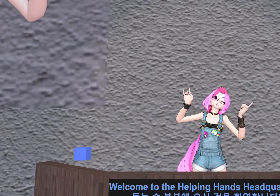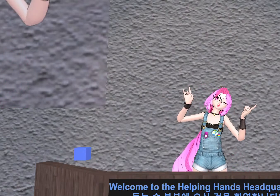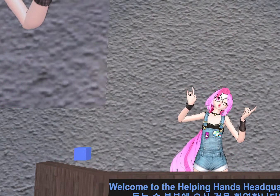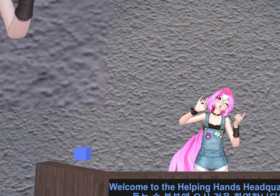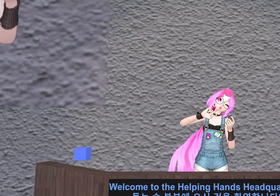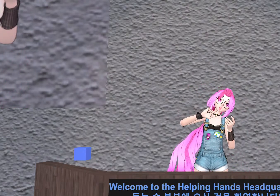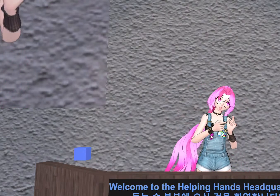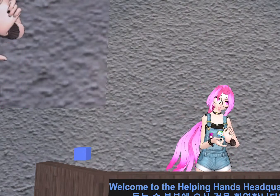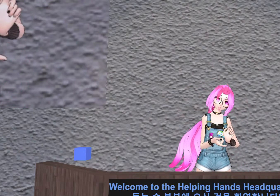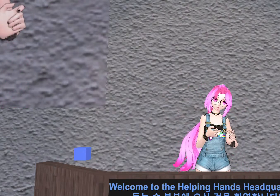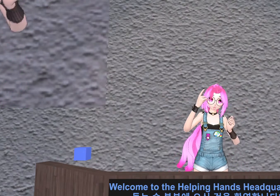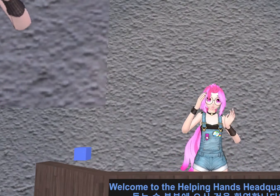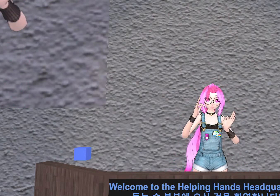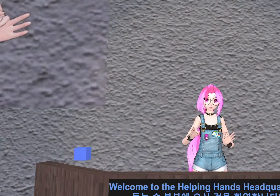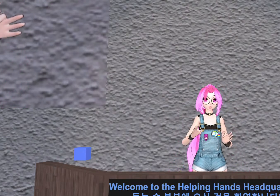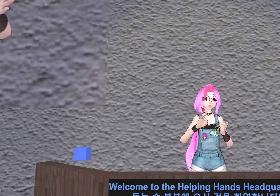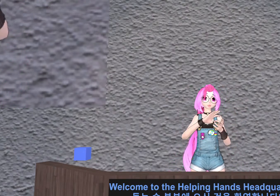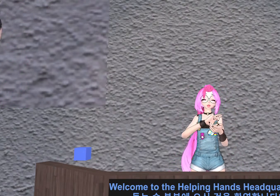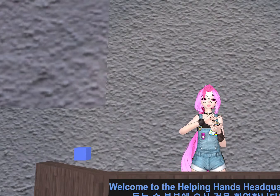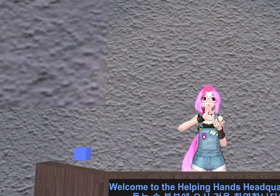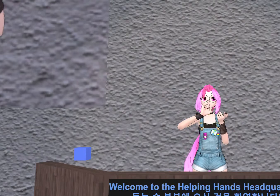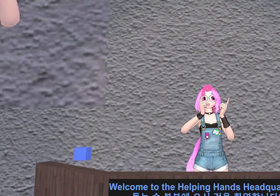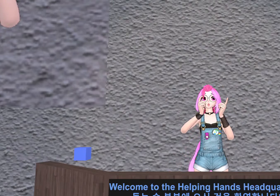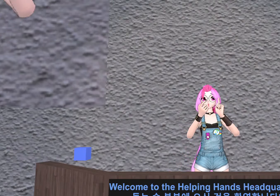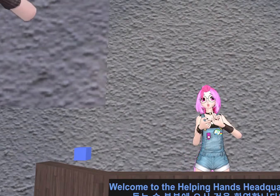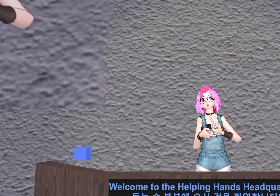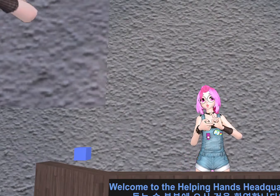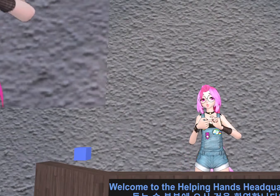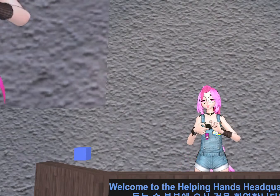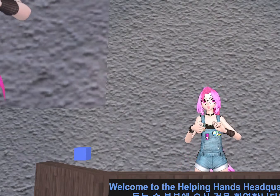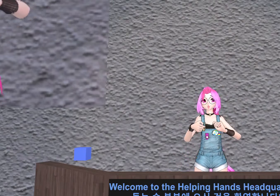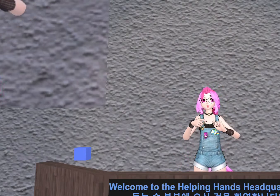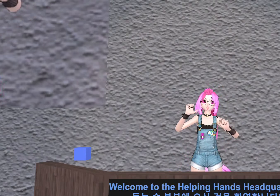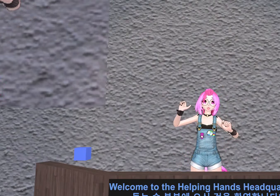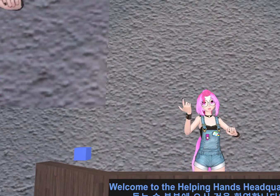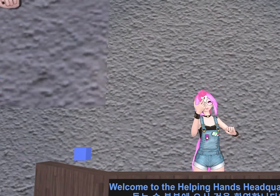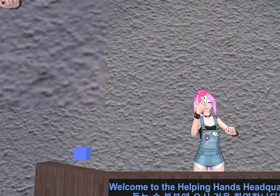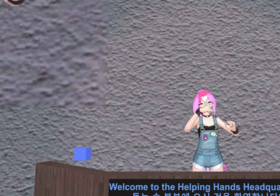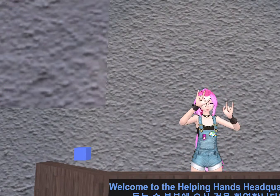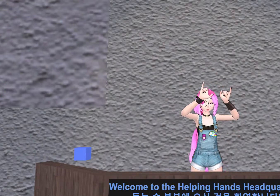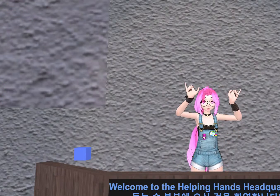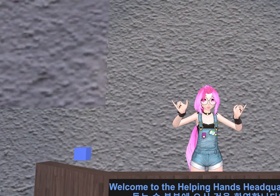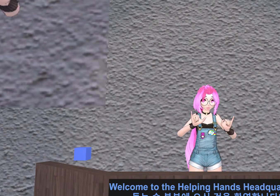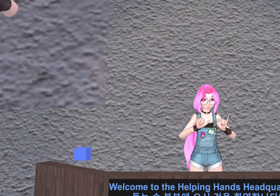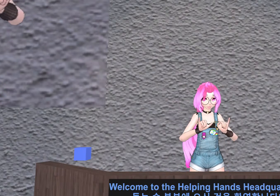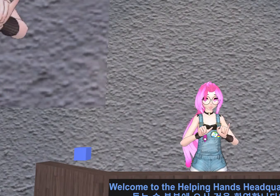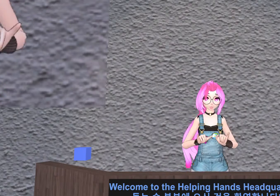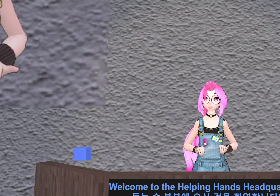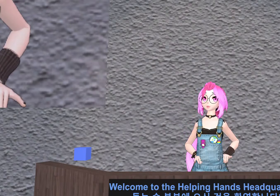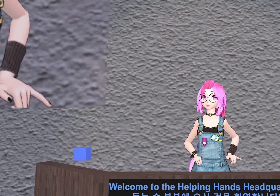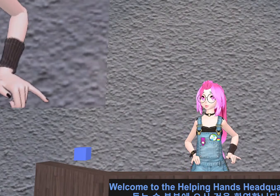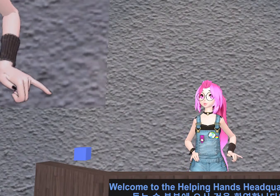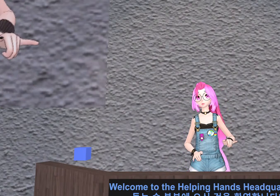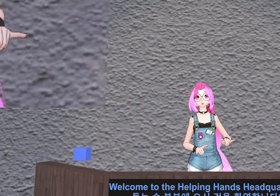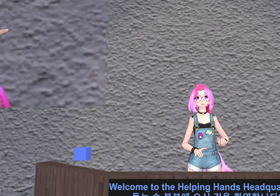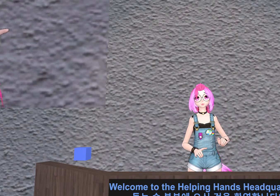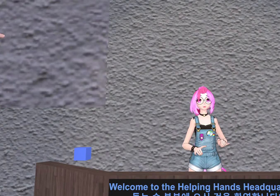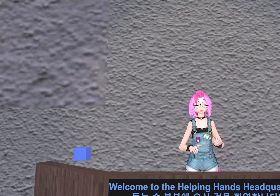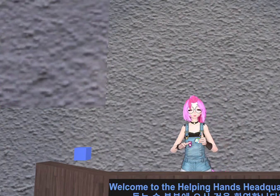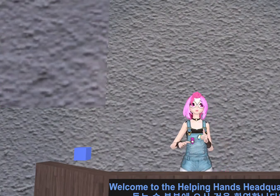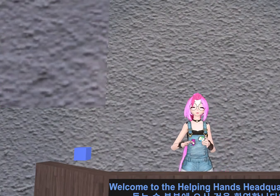have, but instead we DRC decided to Sarah. completely change Tupper. all of the systems